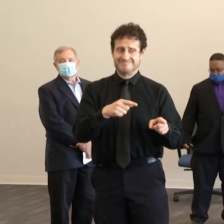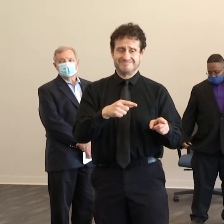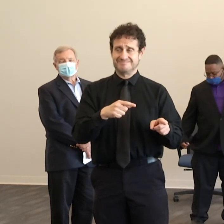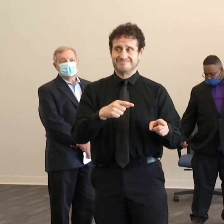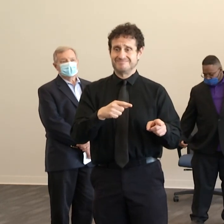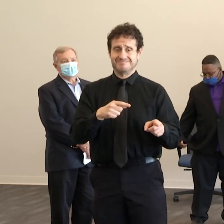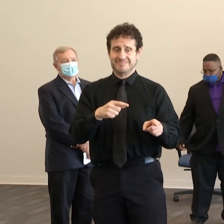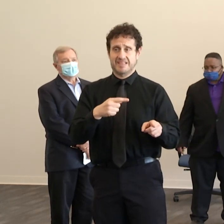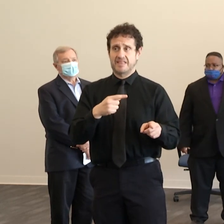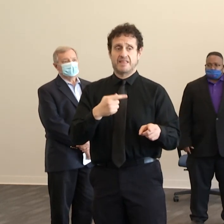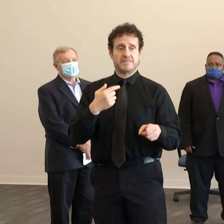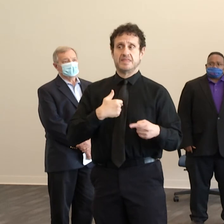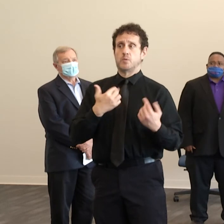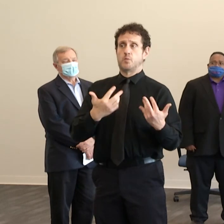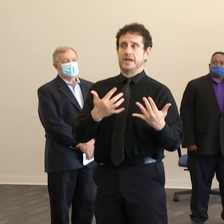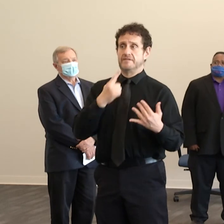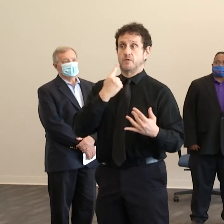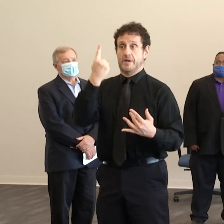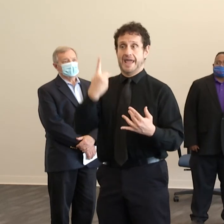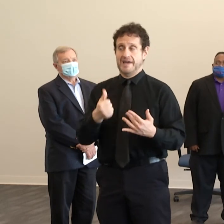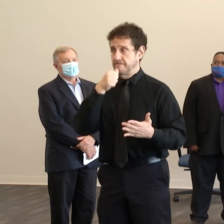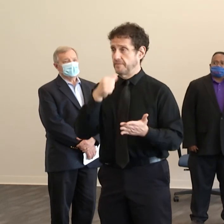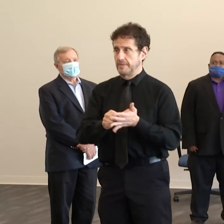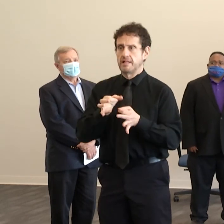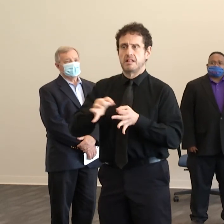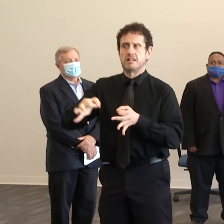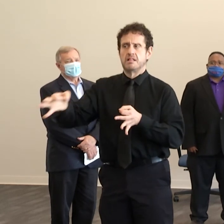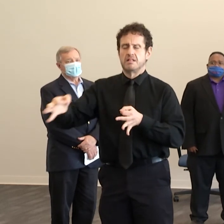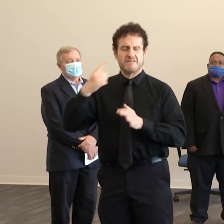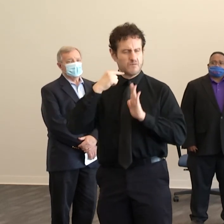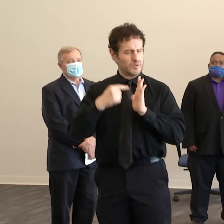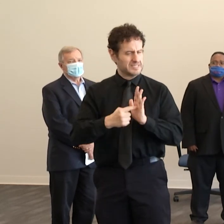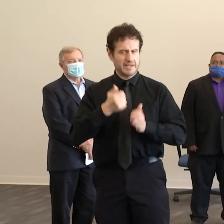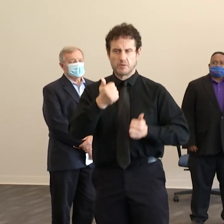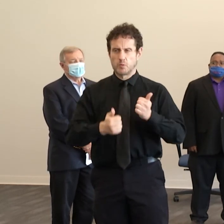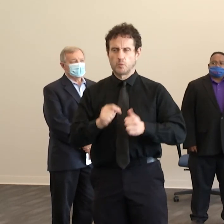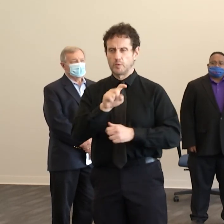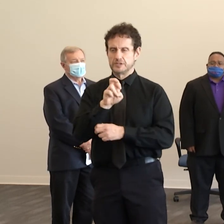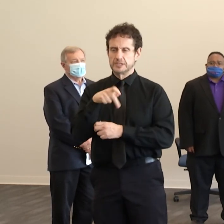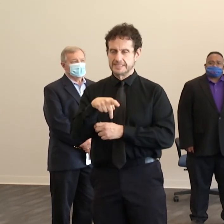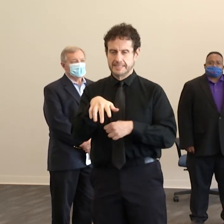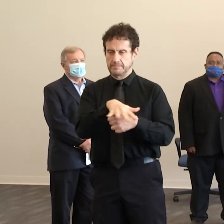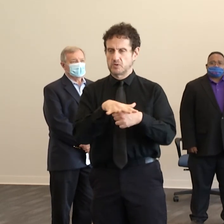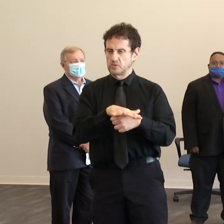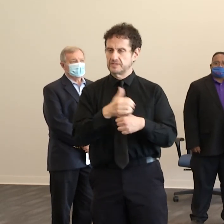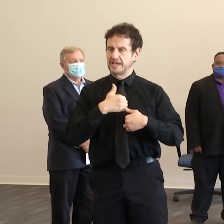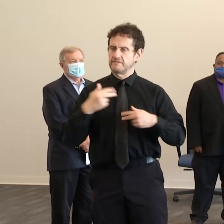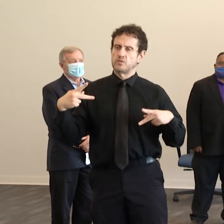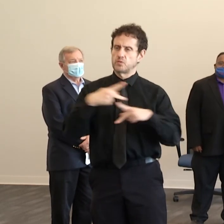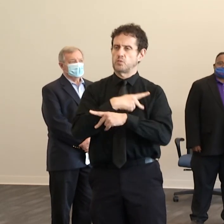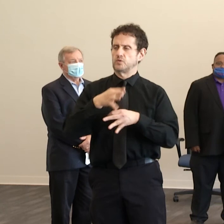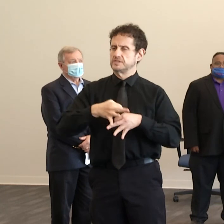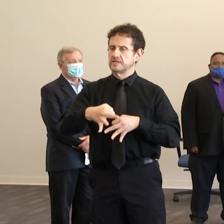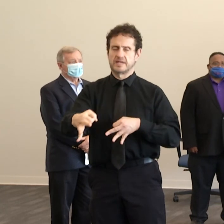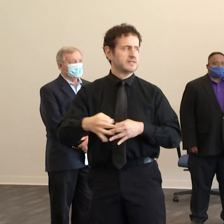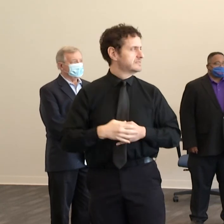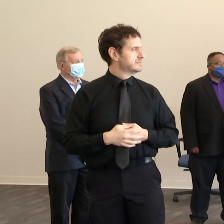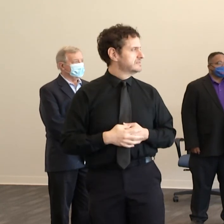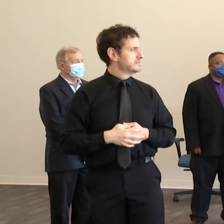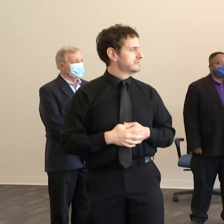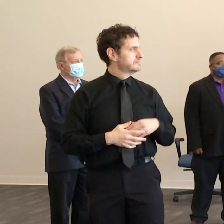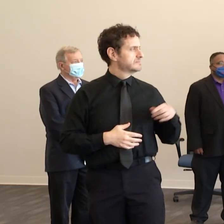prescriptions have been delayed. Can you give me some examples of some of those zip codes that are experiencing the highest delays? What zip code are you in, Ms.